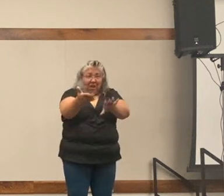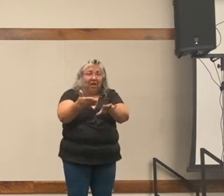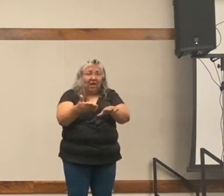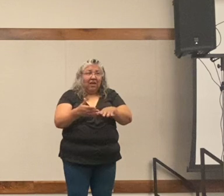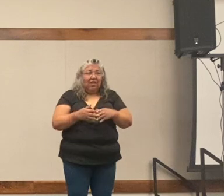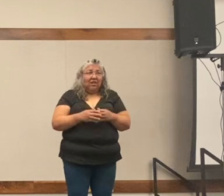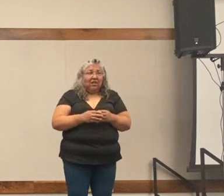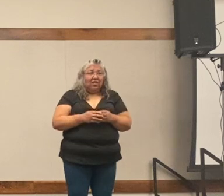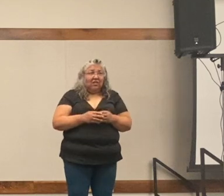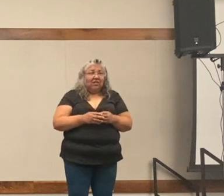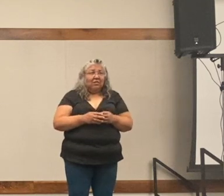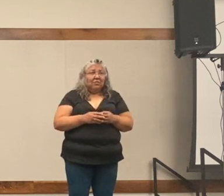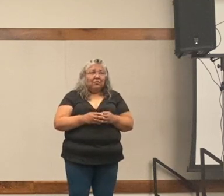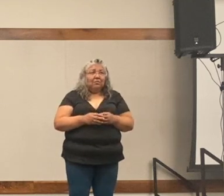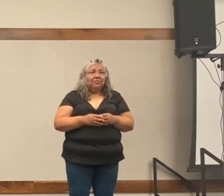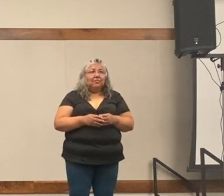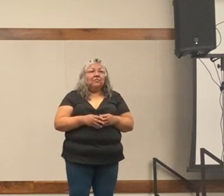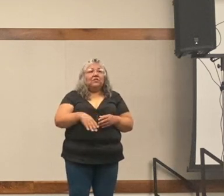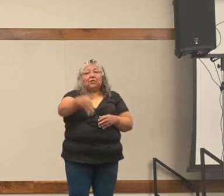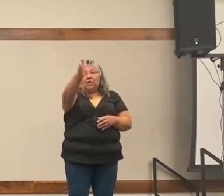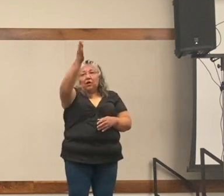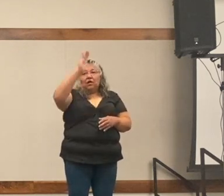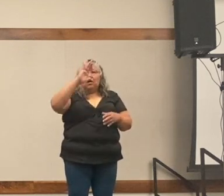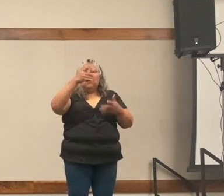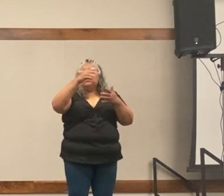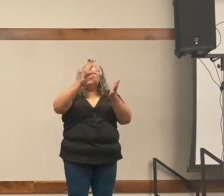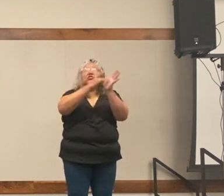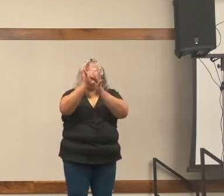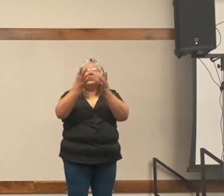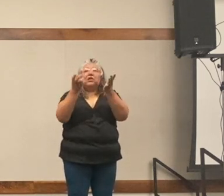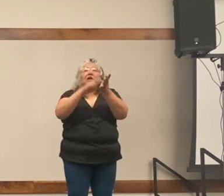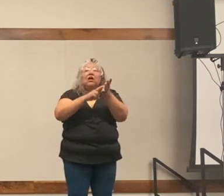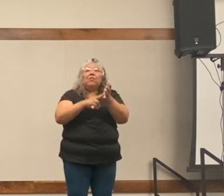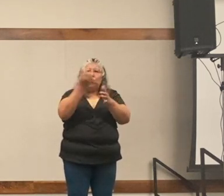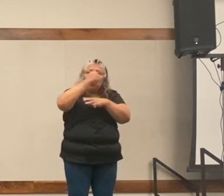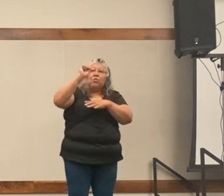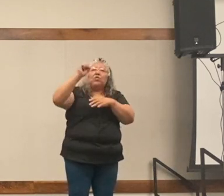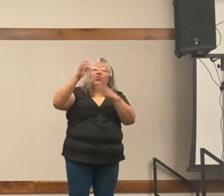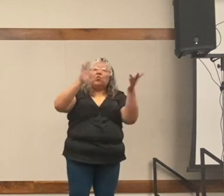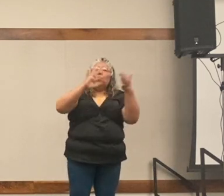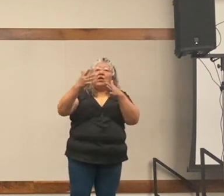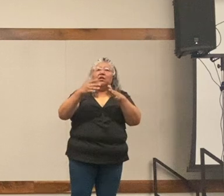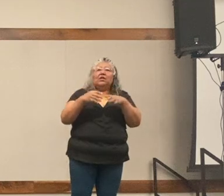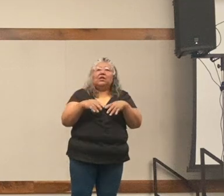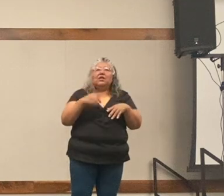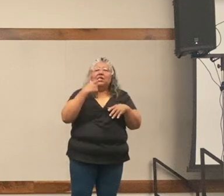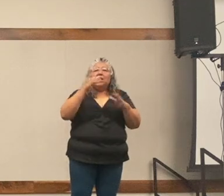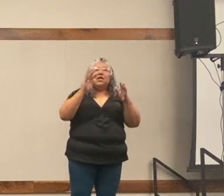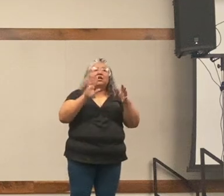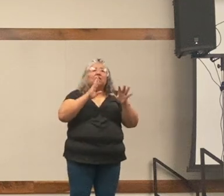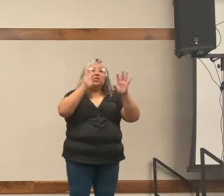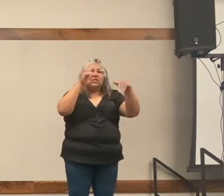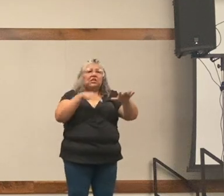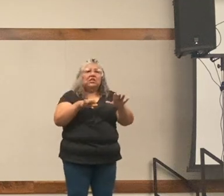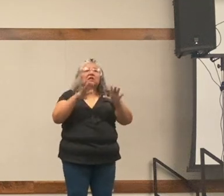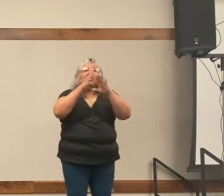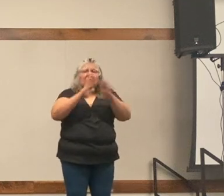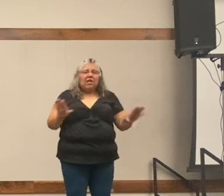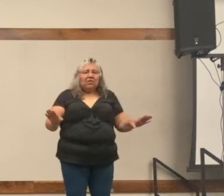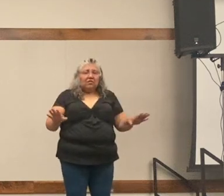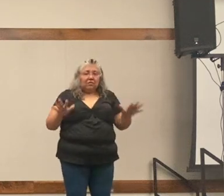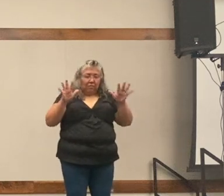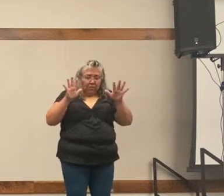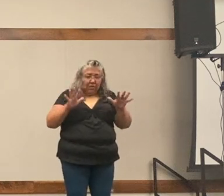die? Jesus got up, rebuked the wind, and said to the sea, silence. Be still. The